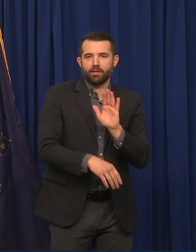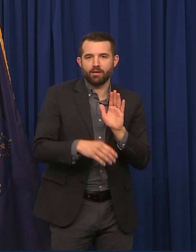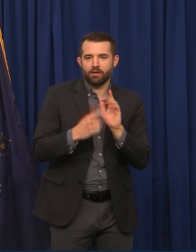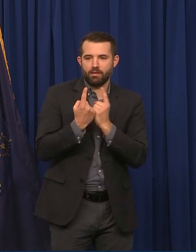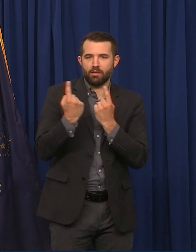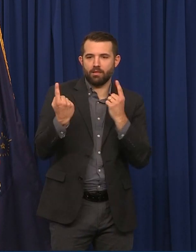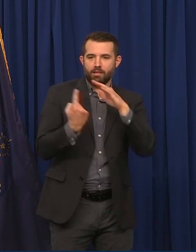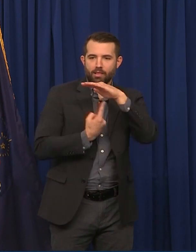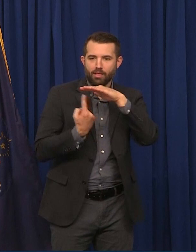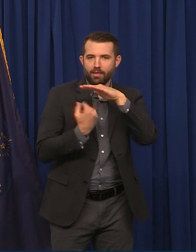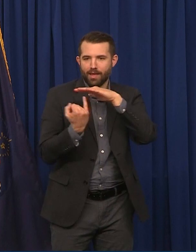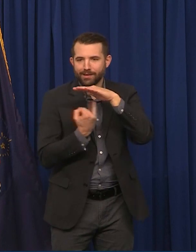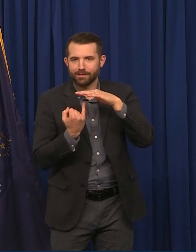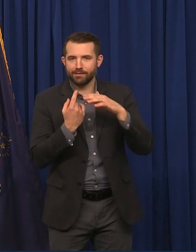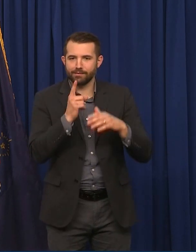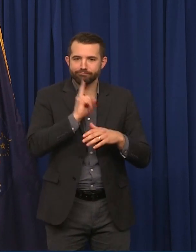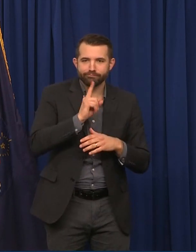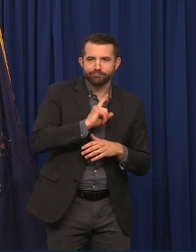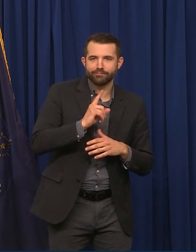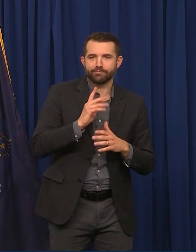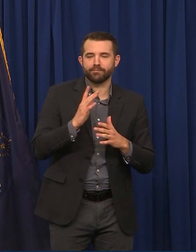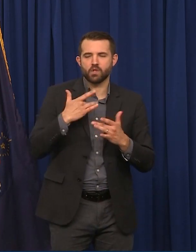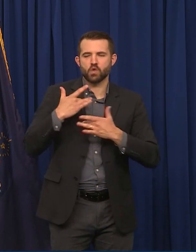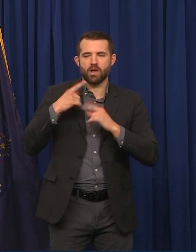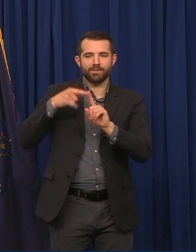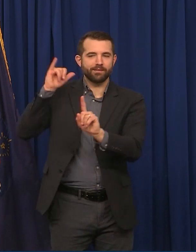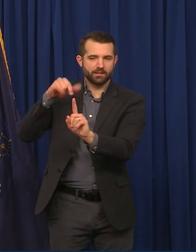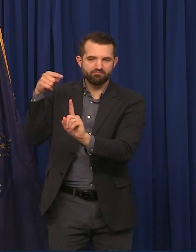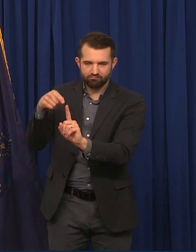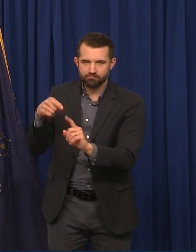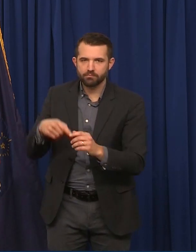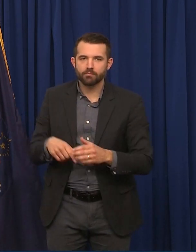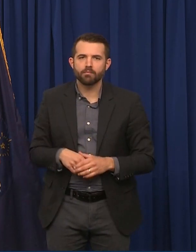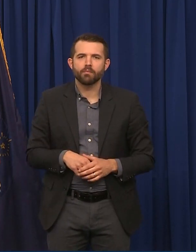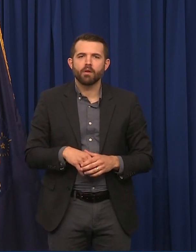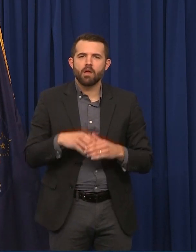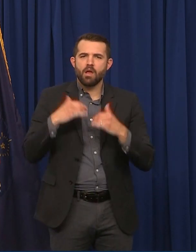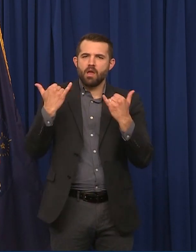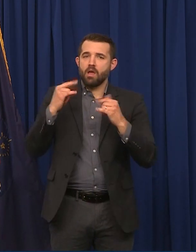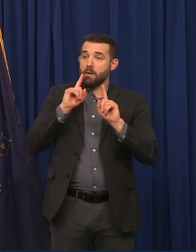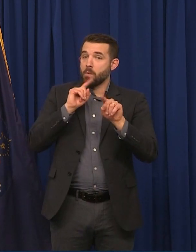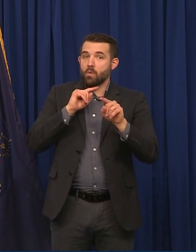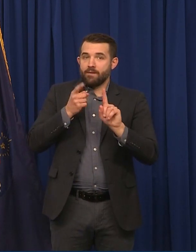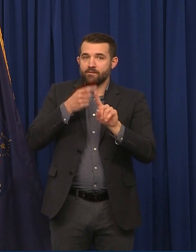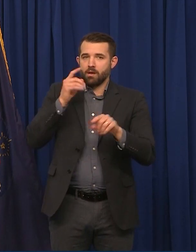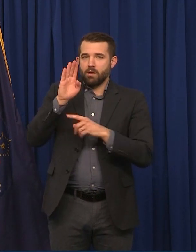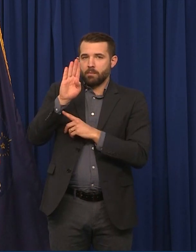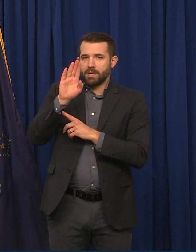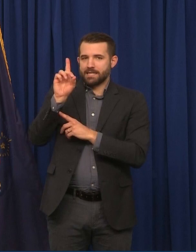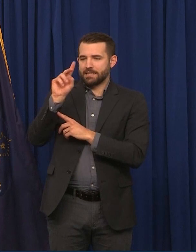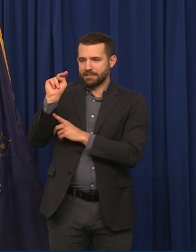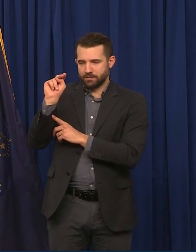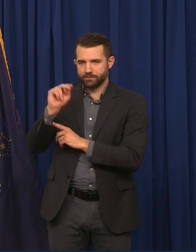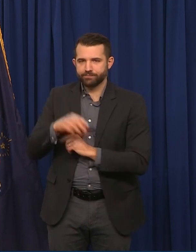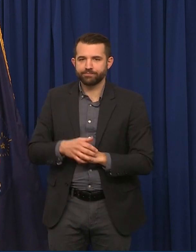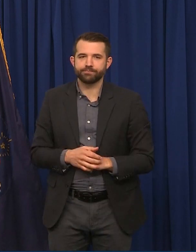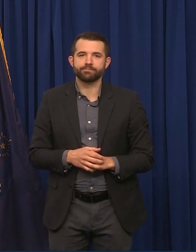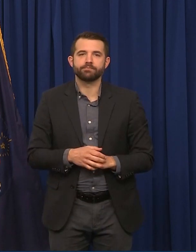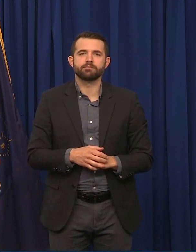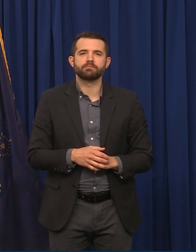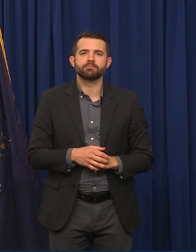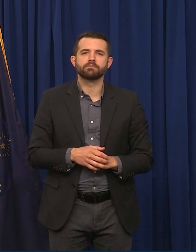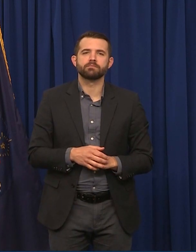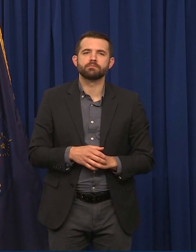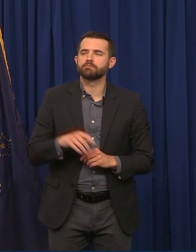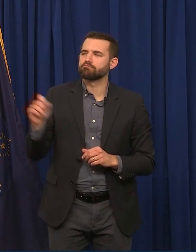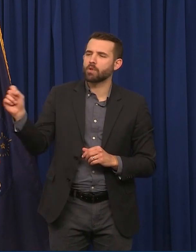Hello, Dr. Shah. My question is about the N95 masks that have been placed on order, as well as